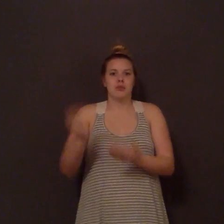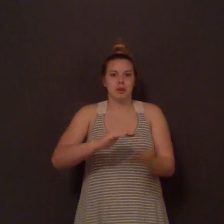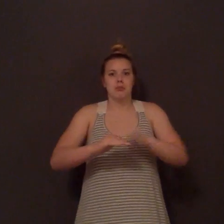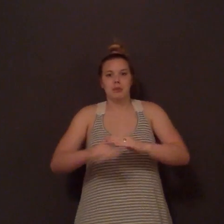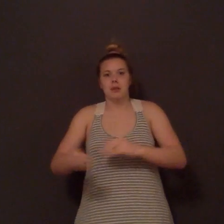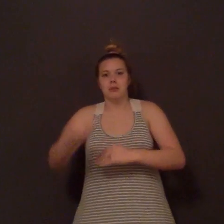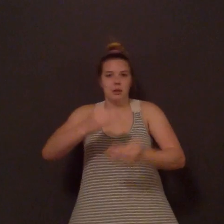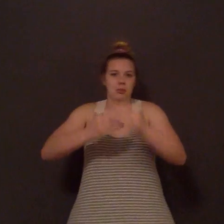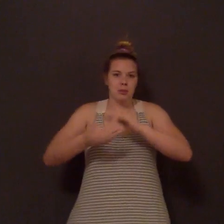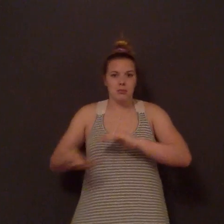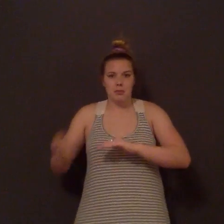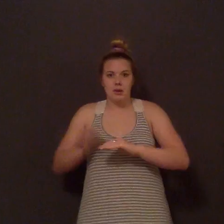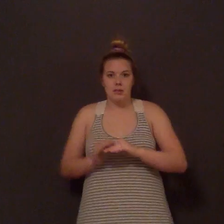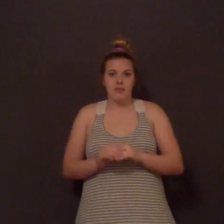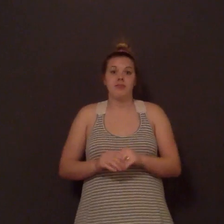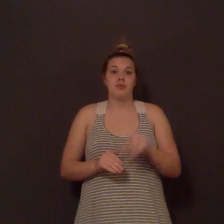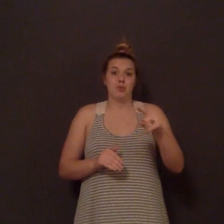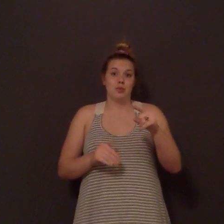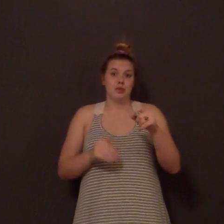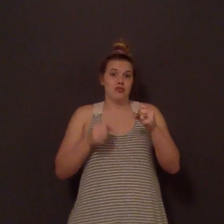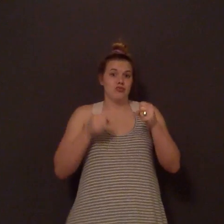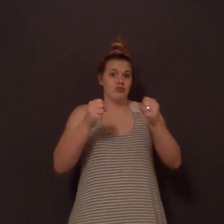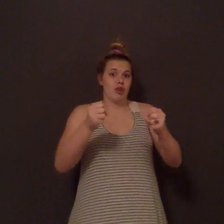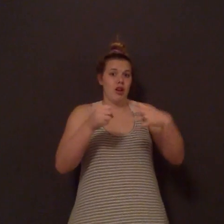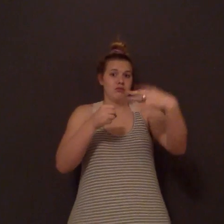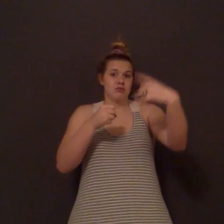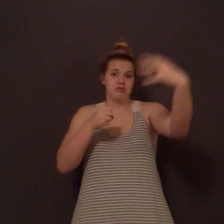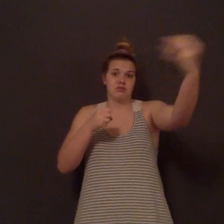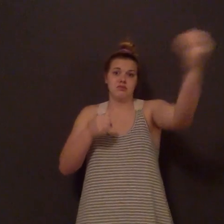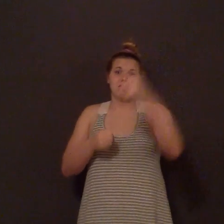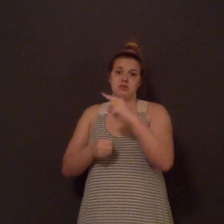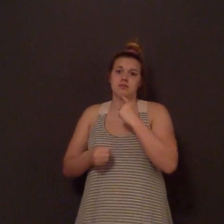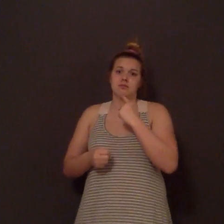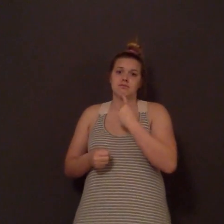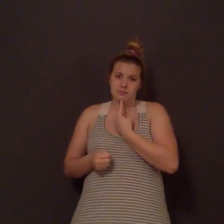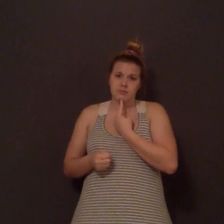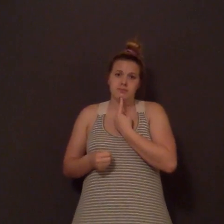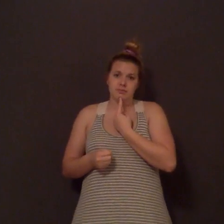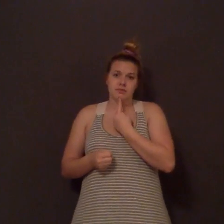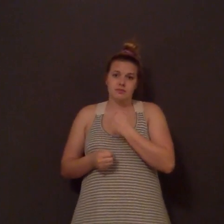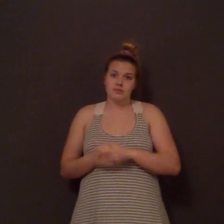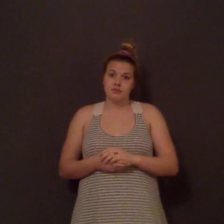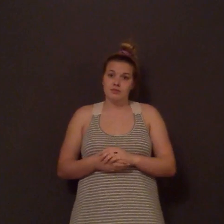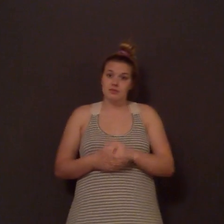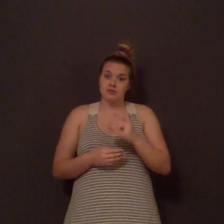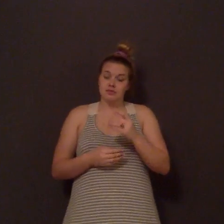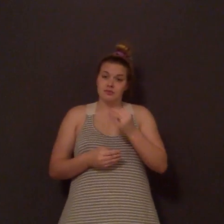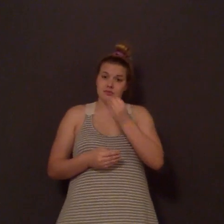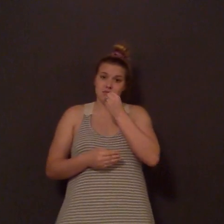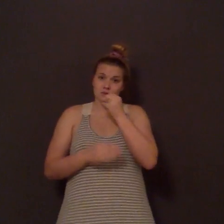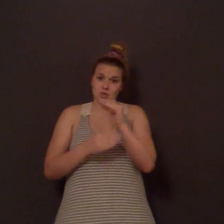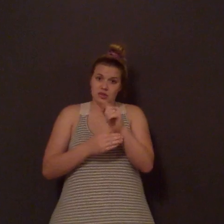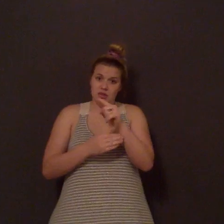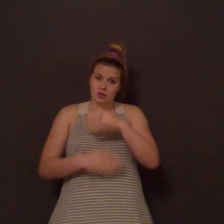you're here, he's all together, but when you drive away, he'll be missing you. Did you enjoy dinner? Yeah, thank you both so much. You didn't have to do